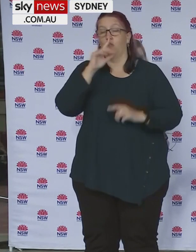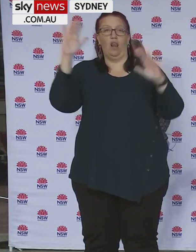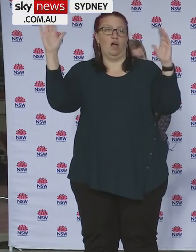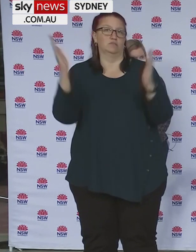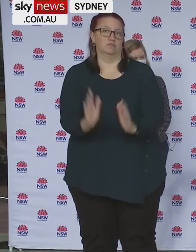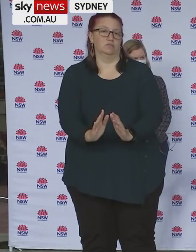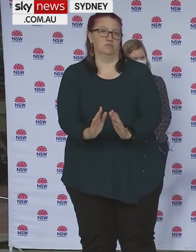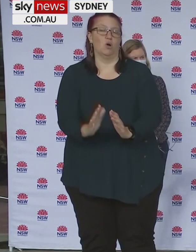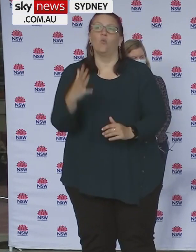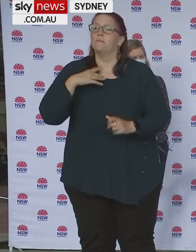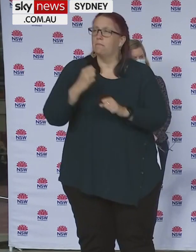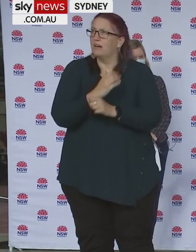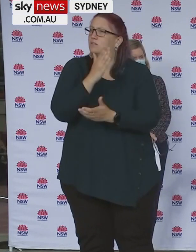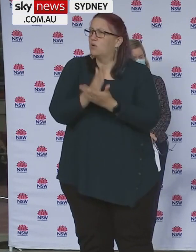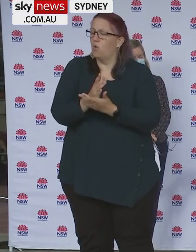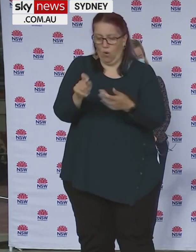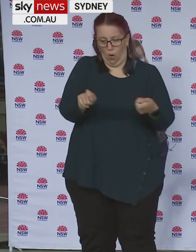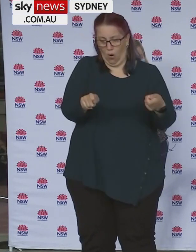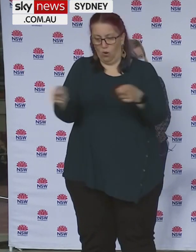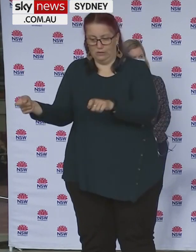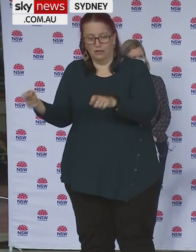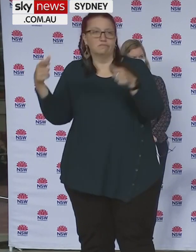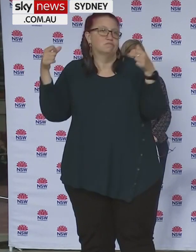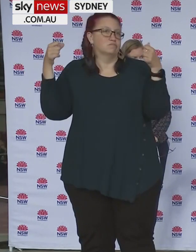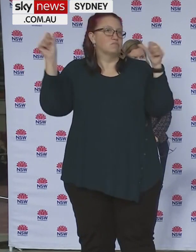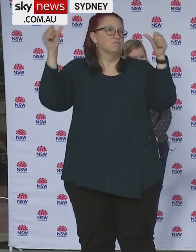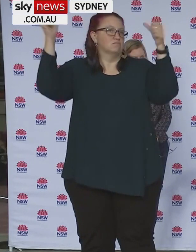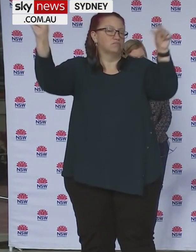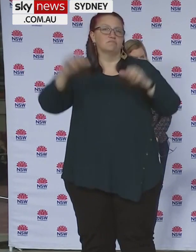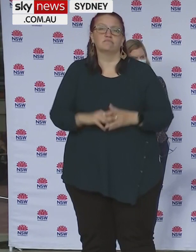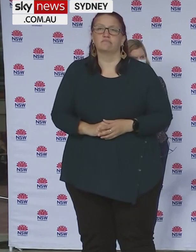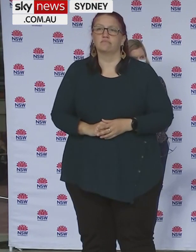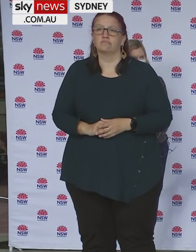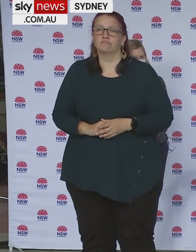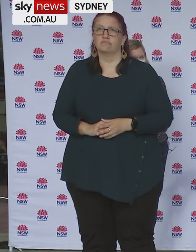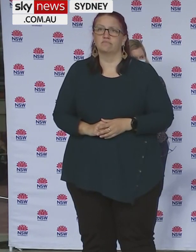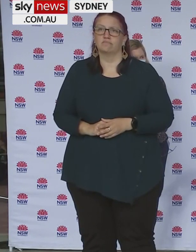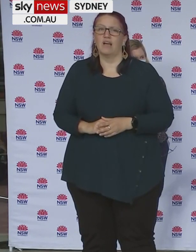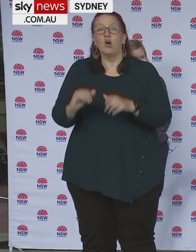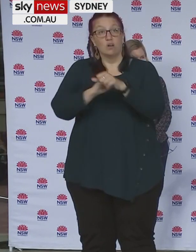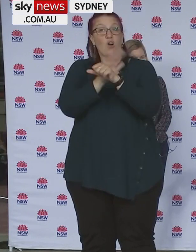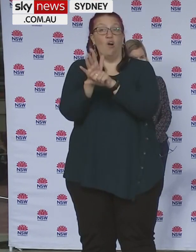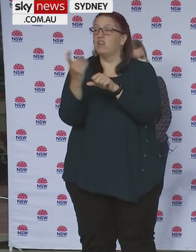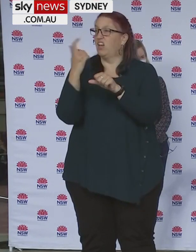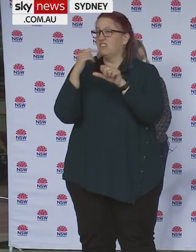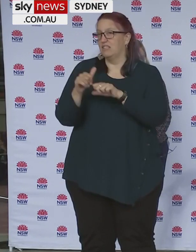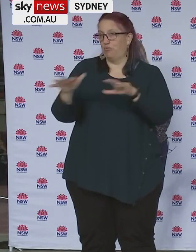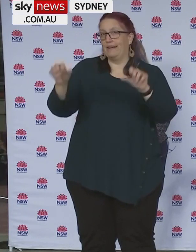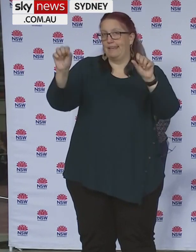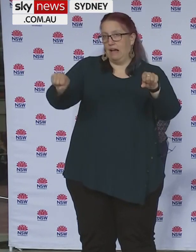know how transmissible this variant of the virus is, and we need to respond accordingly. So can I please